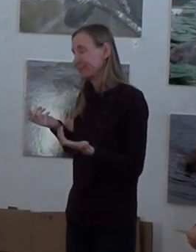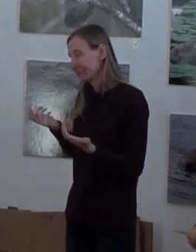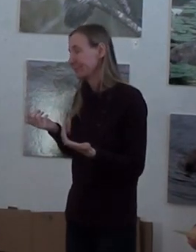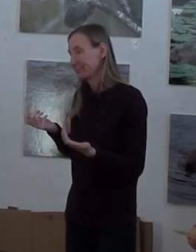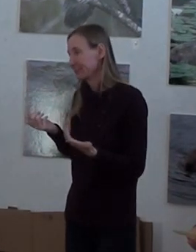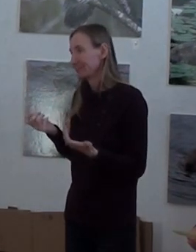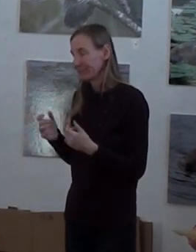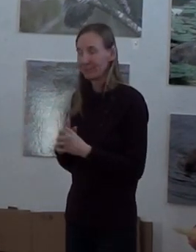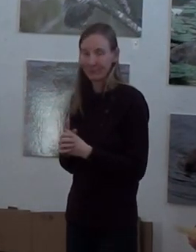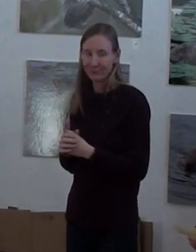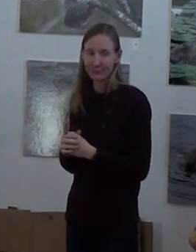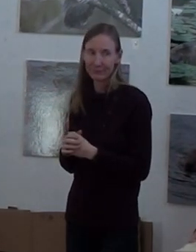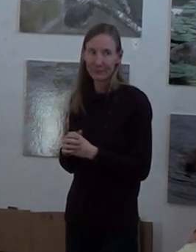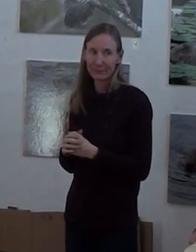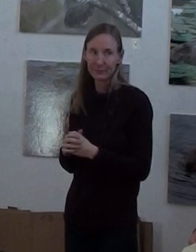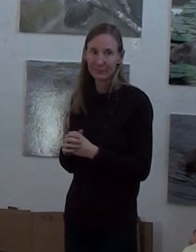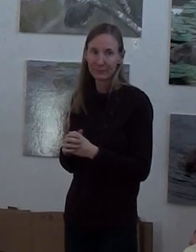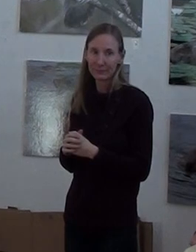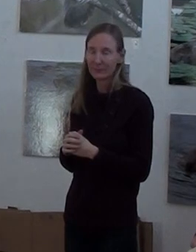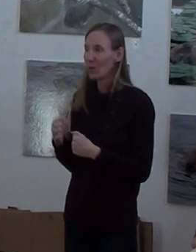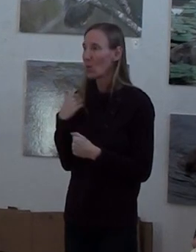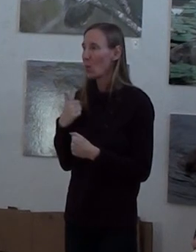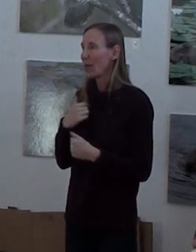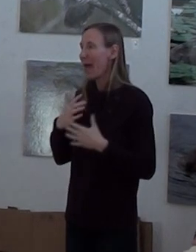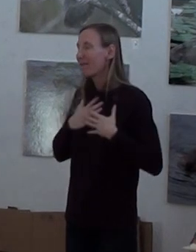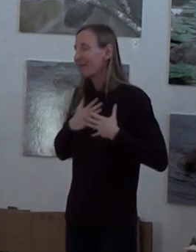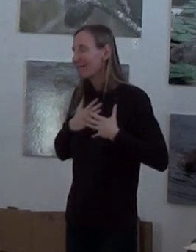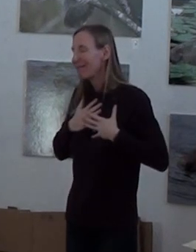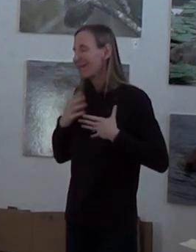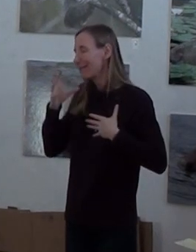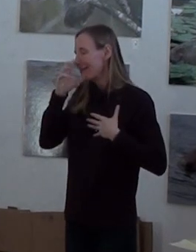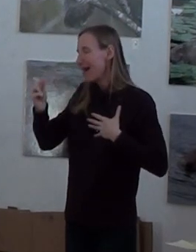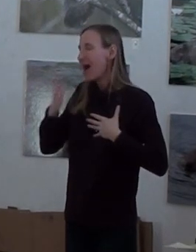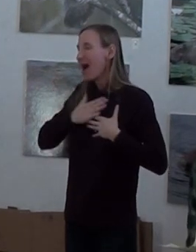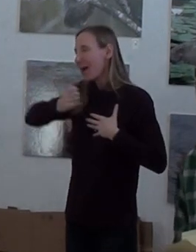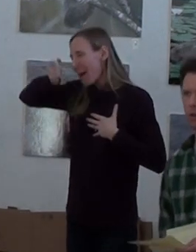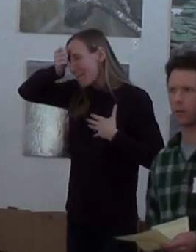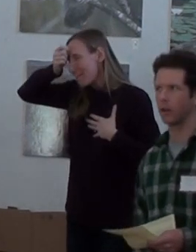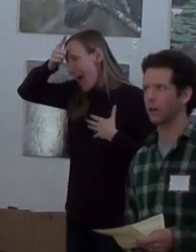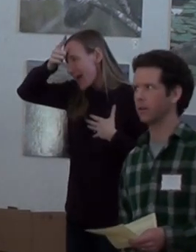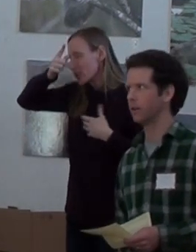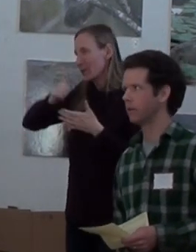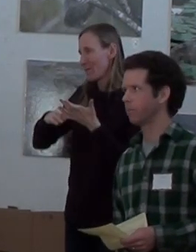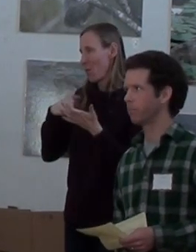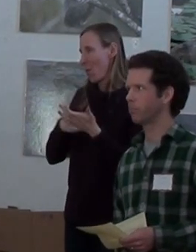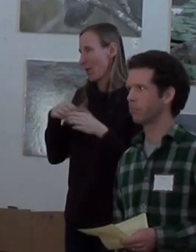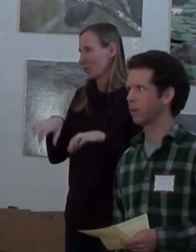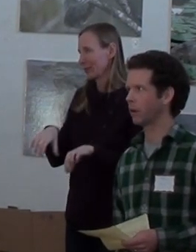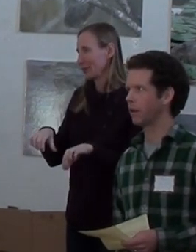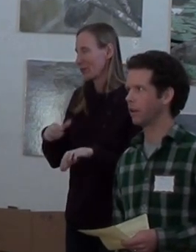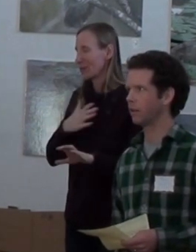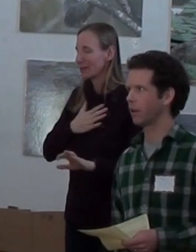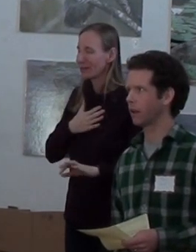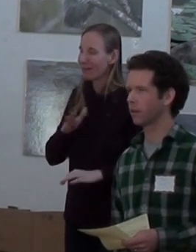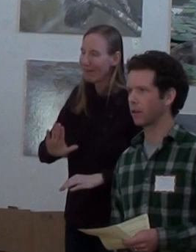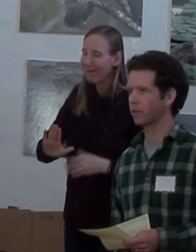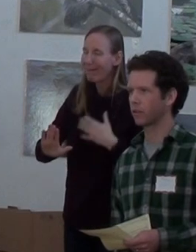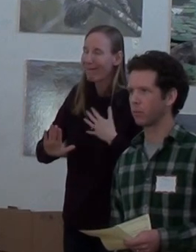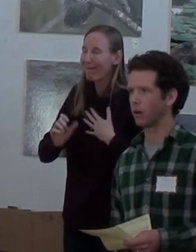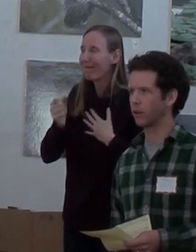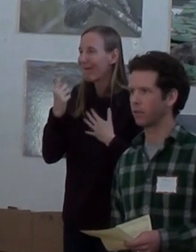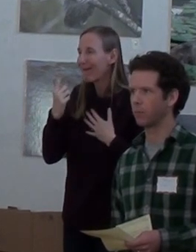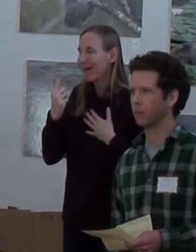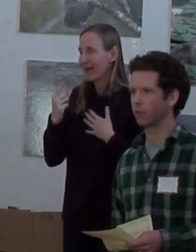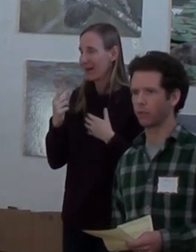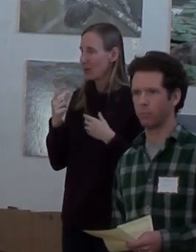if you succeed in that way. We have to be passion for what we do is one thing I think about. If I didn't like this,